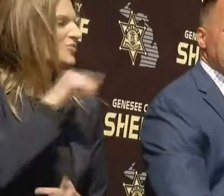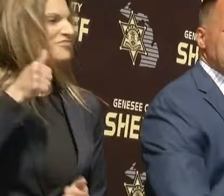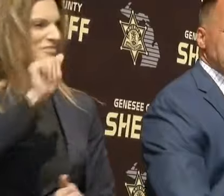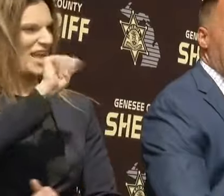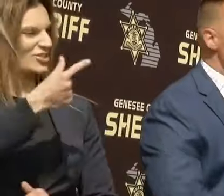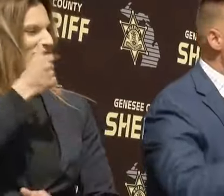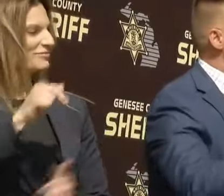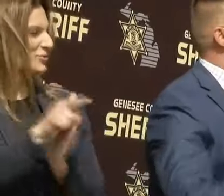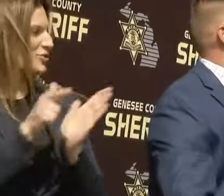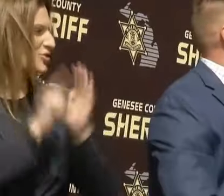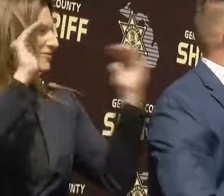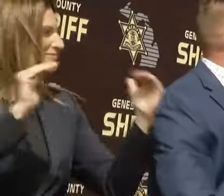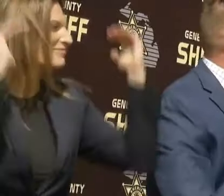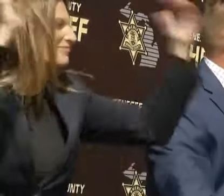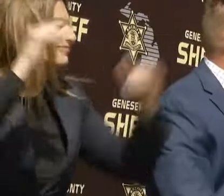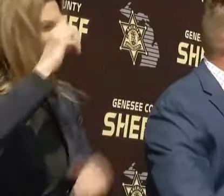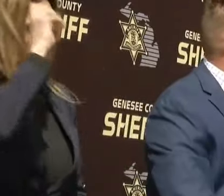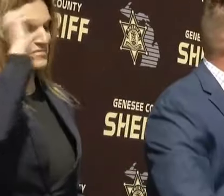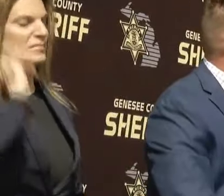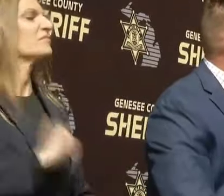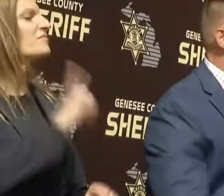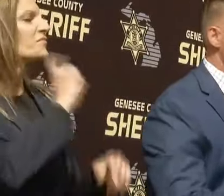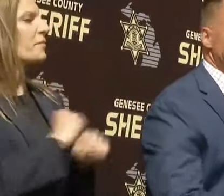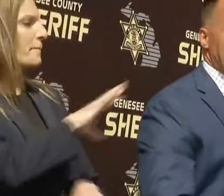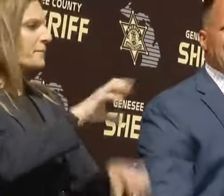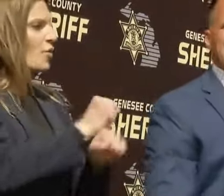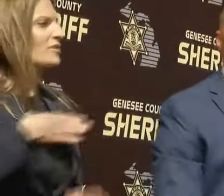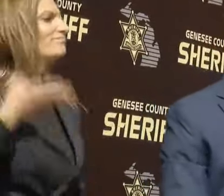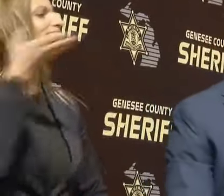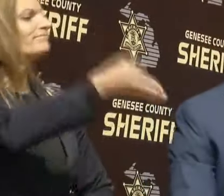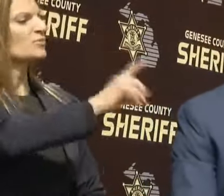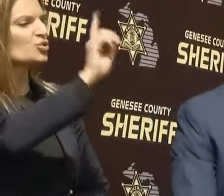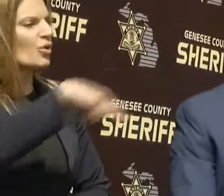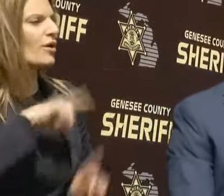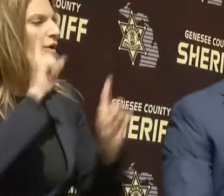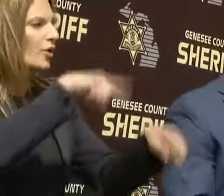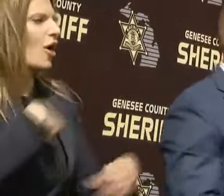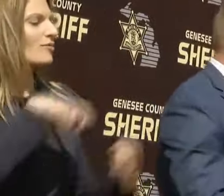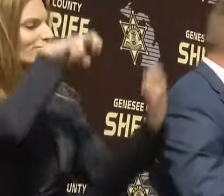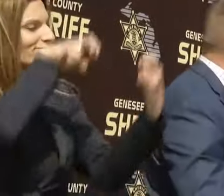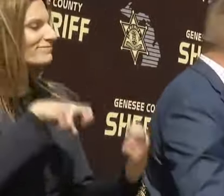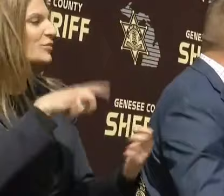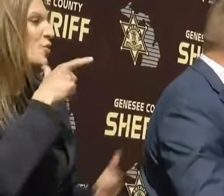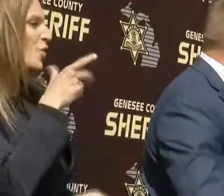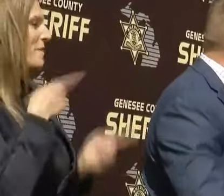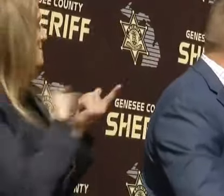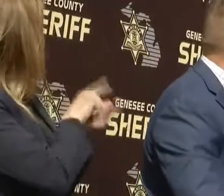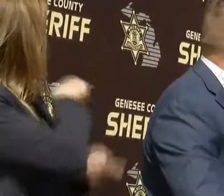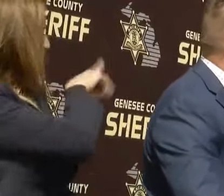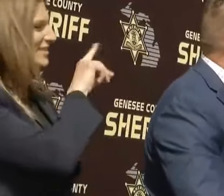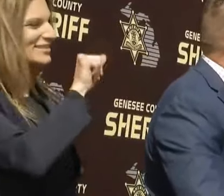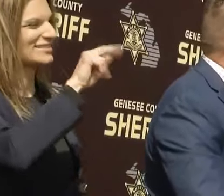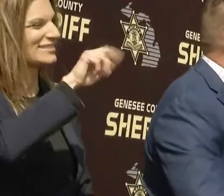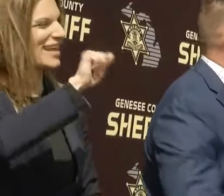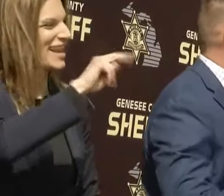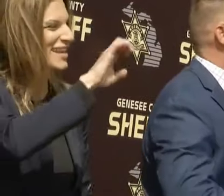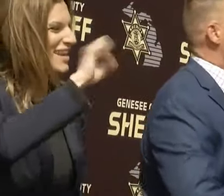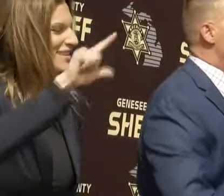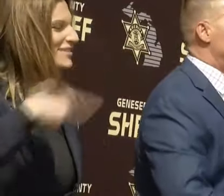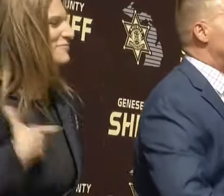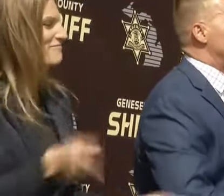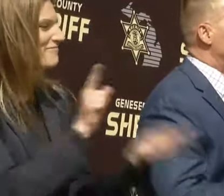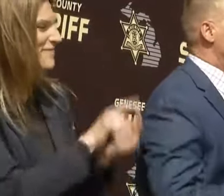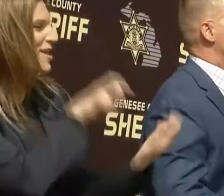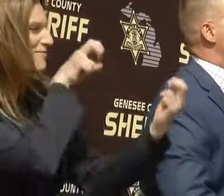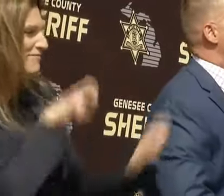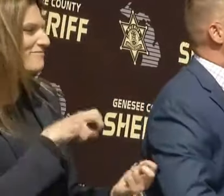General. I made an appointment in Detroit, and I sat down at a conference table, and I met Dana Nessel. And I knew